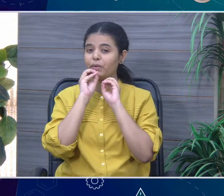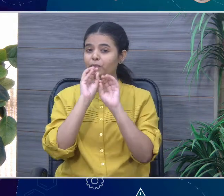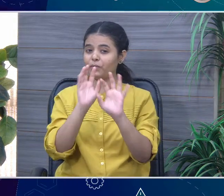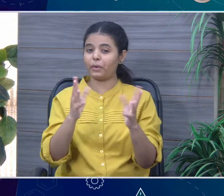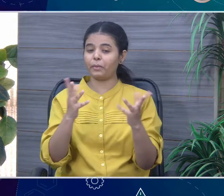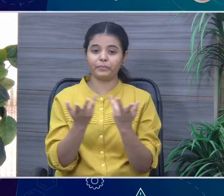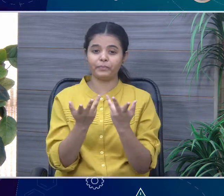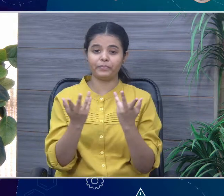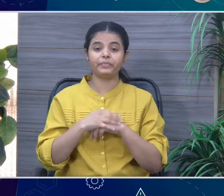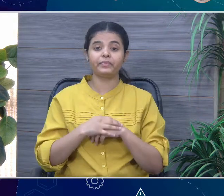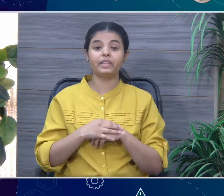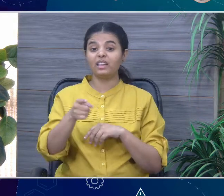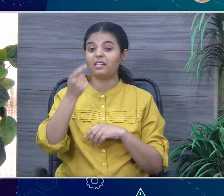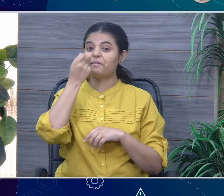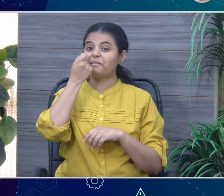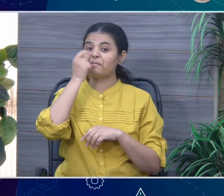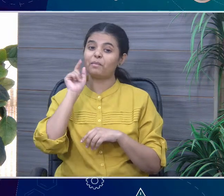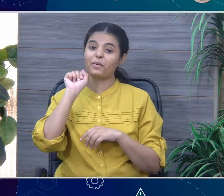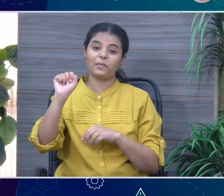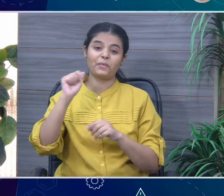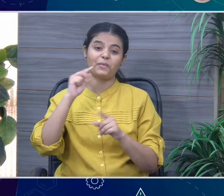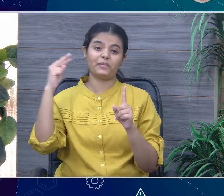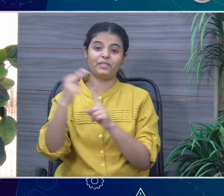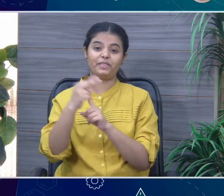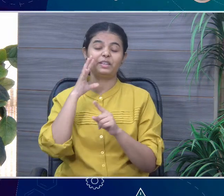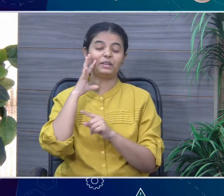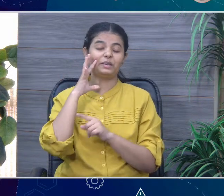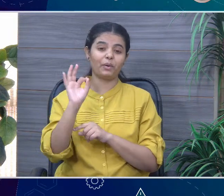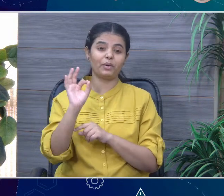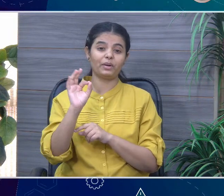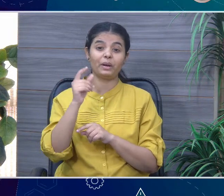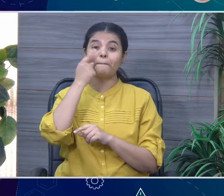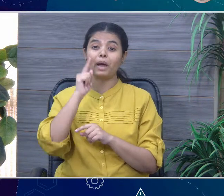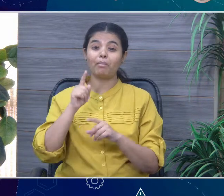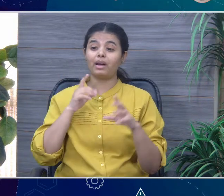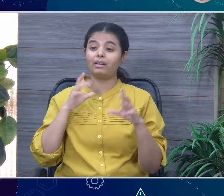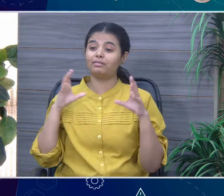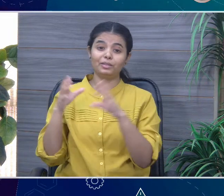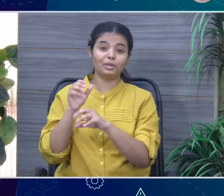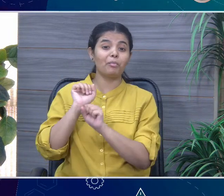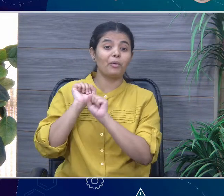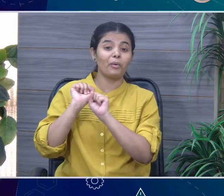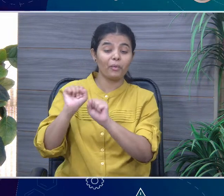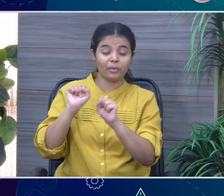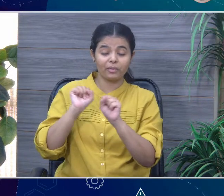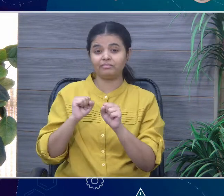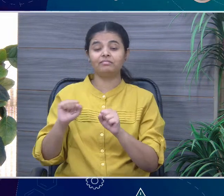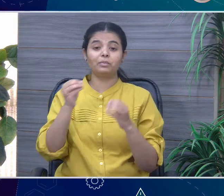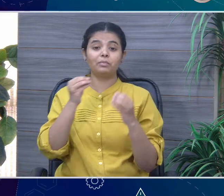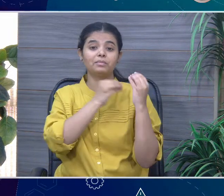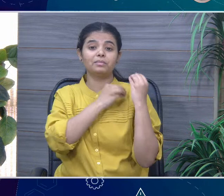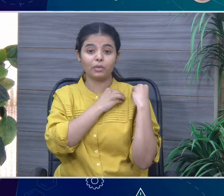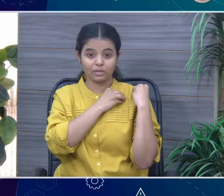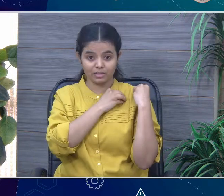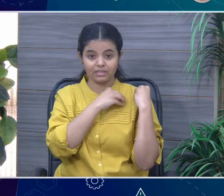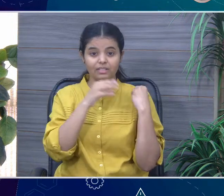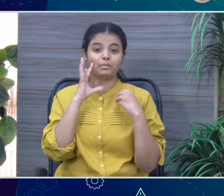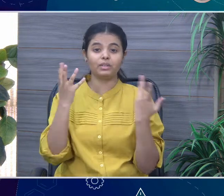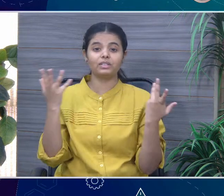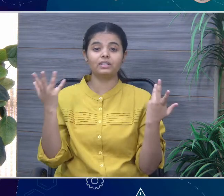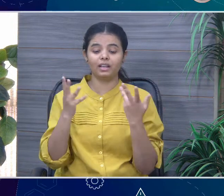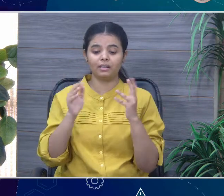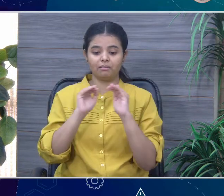aspect is parents' involvement, parents' agency. Parents should have role in their child's